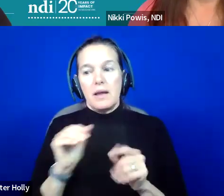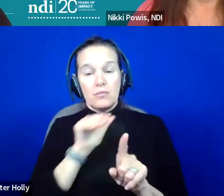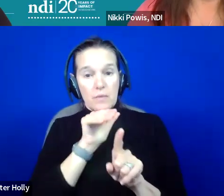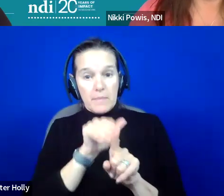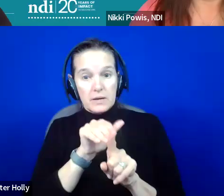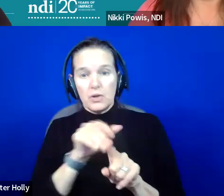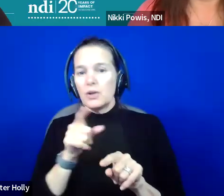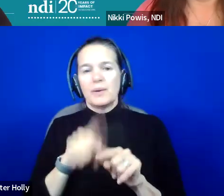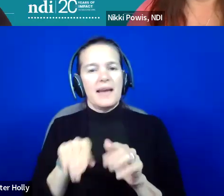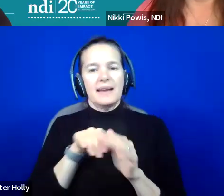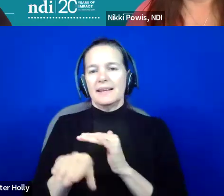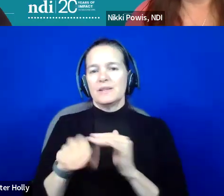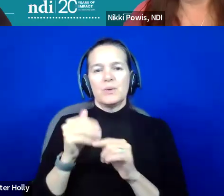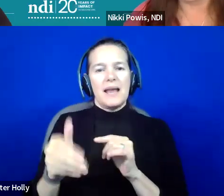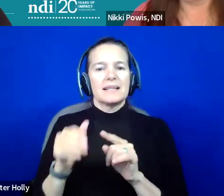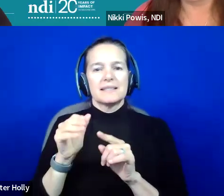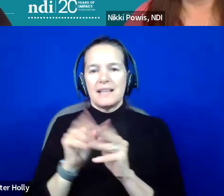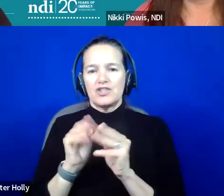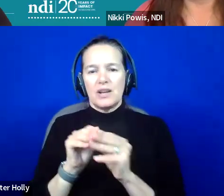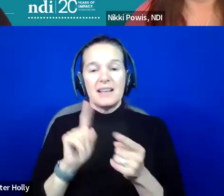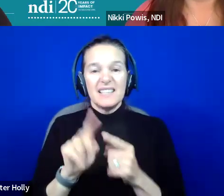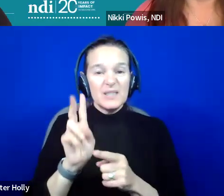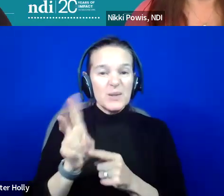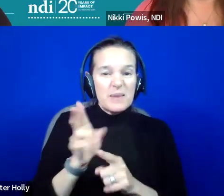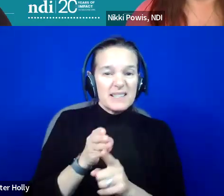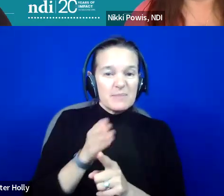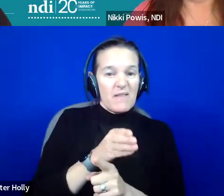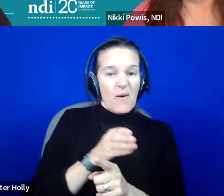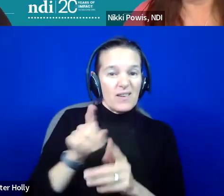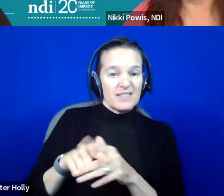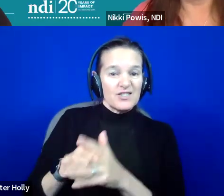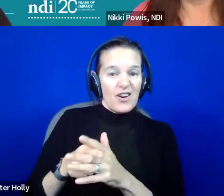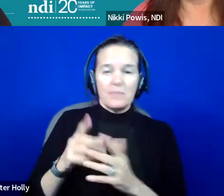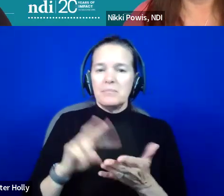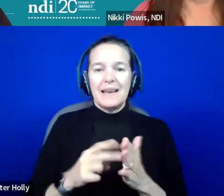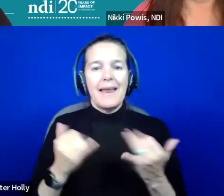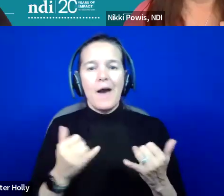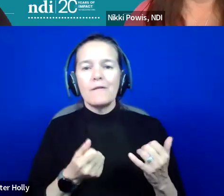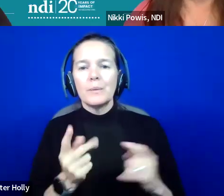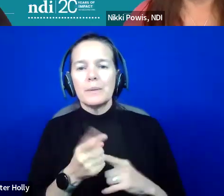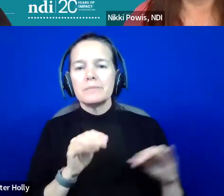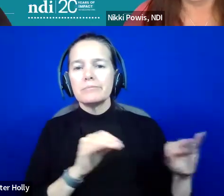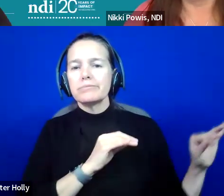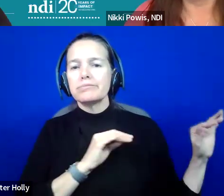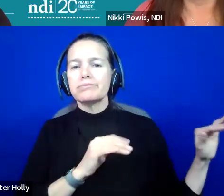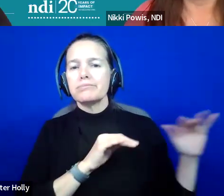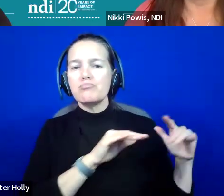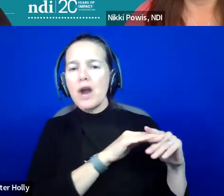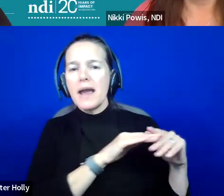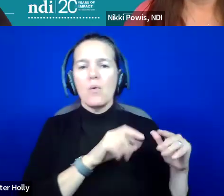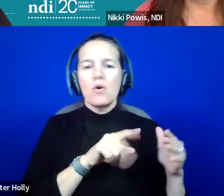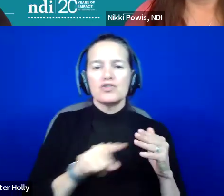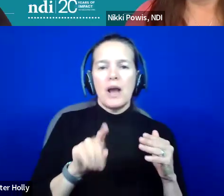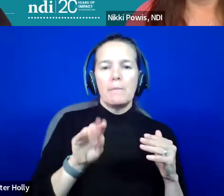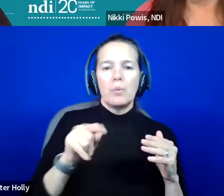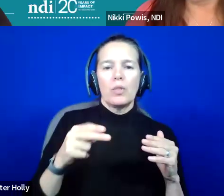you can't get into the next session until 2 minutes before. So you got a few minutes to take a break or go and check out those